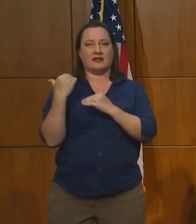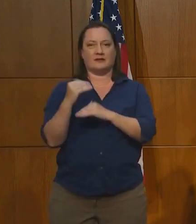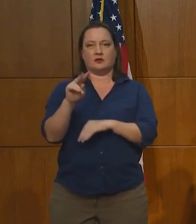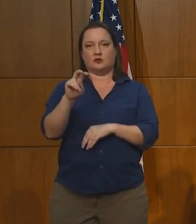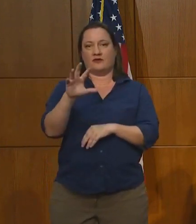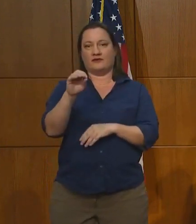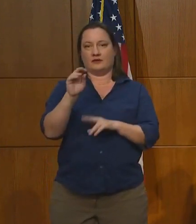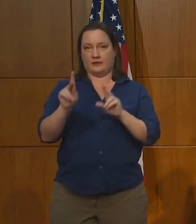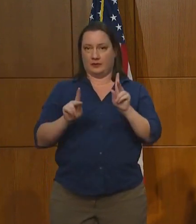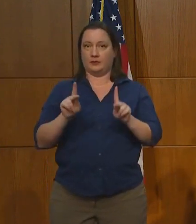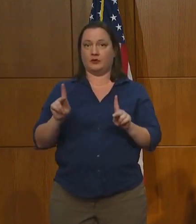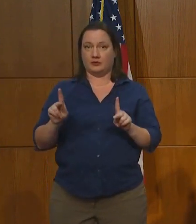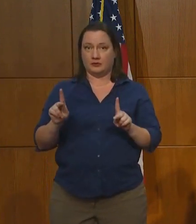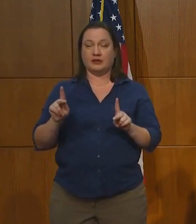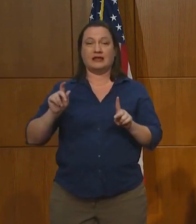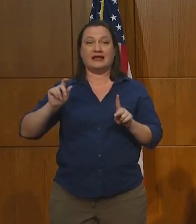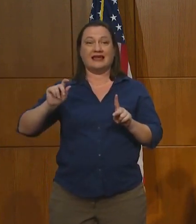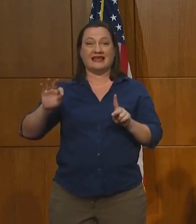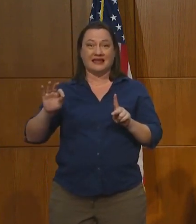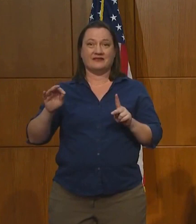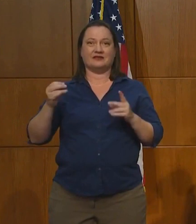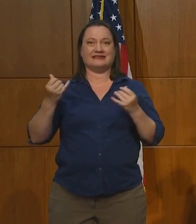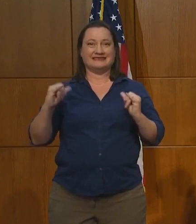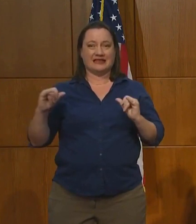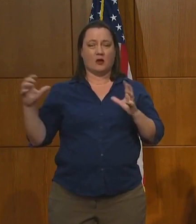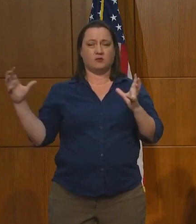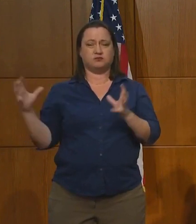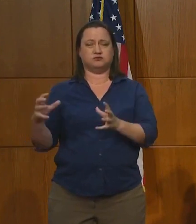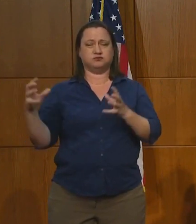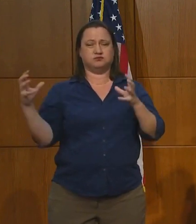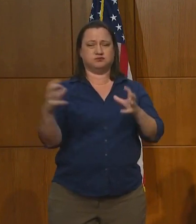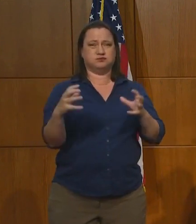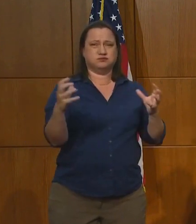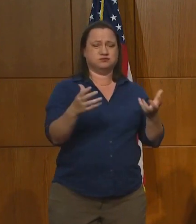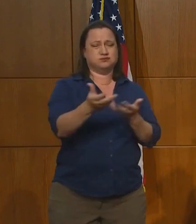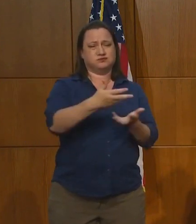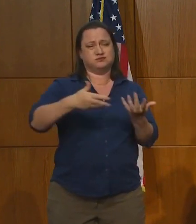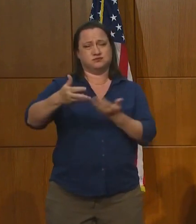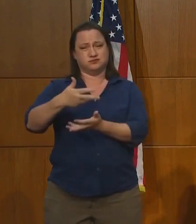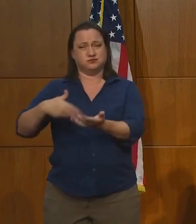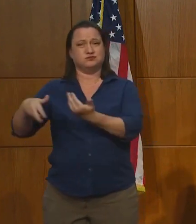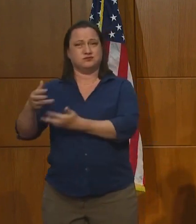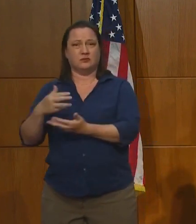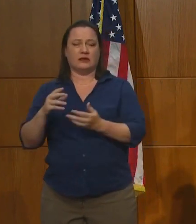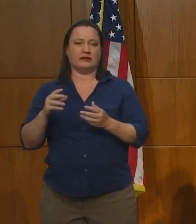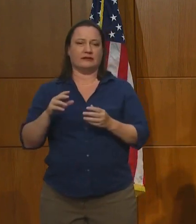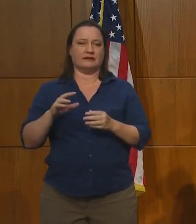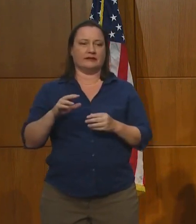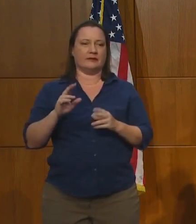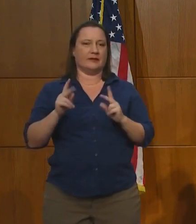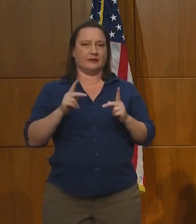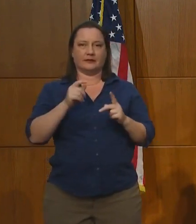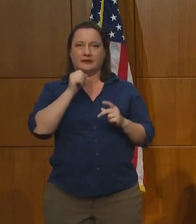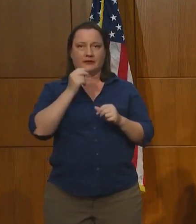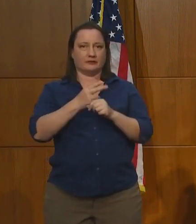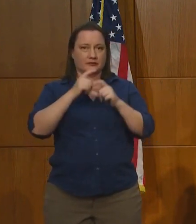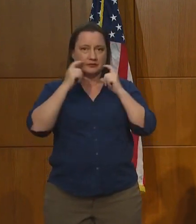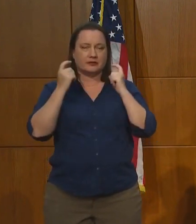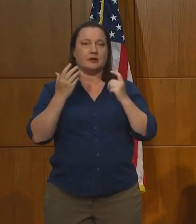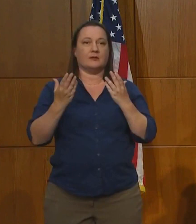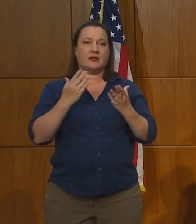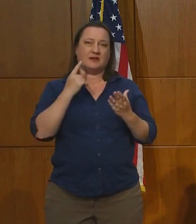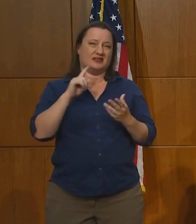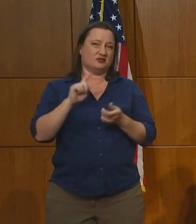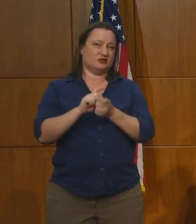people. If this continues unabated and we need to make decisions, a decision may be to change from 250